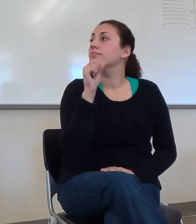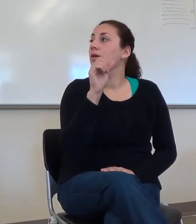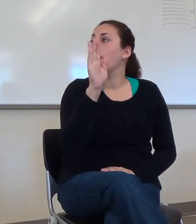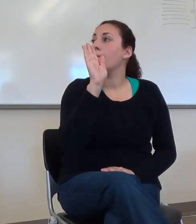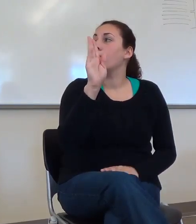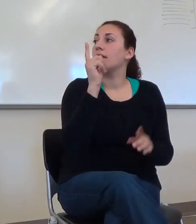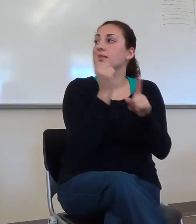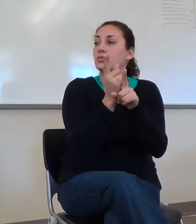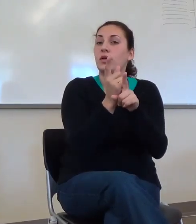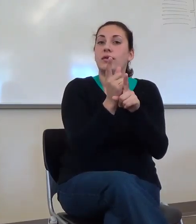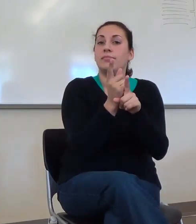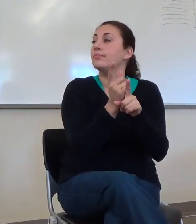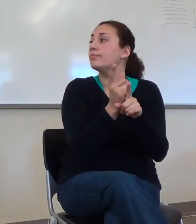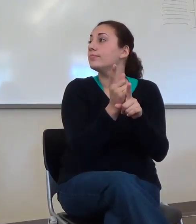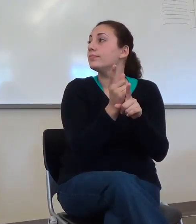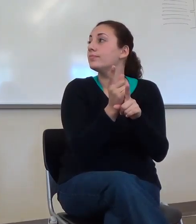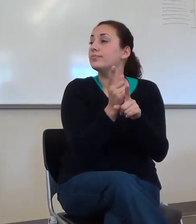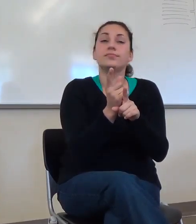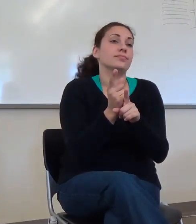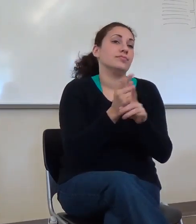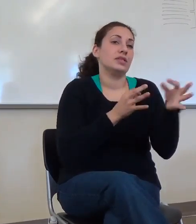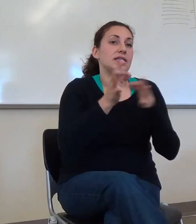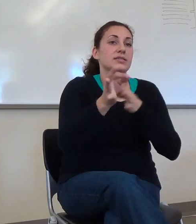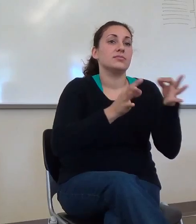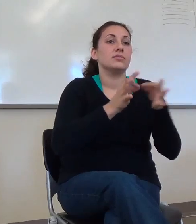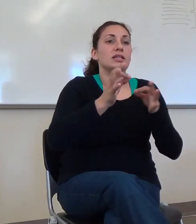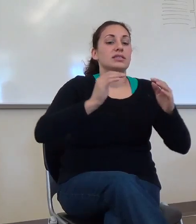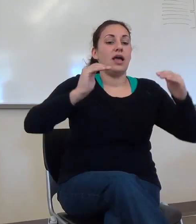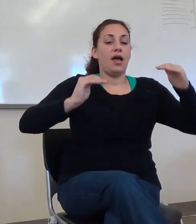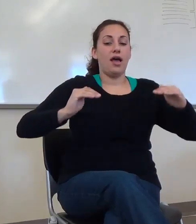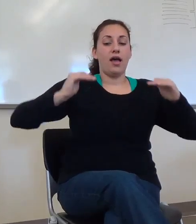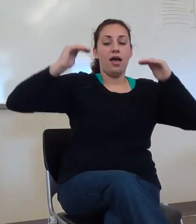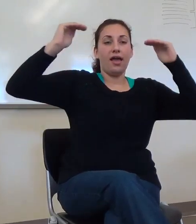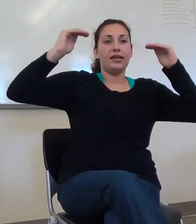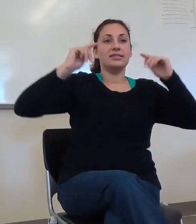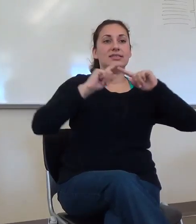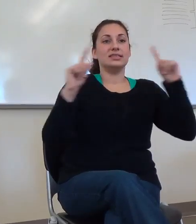B is the one that covers the whole thing. What about C? Did anybody pick C?